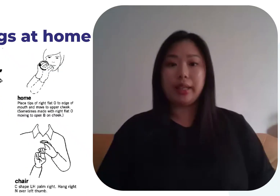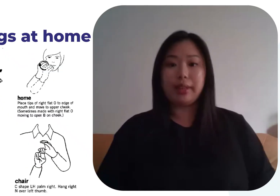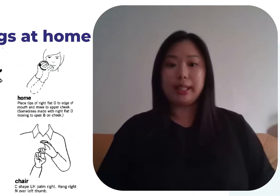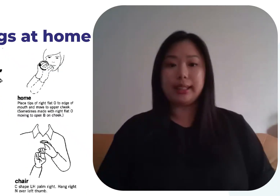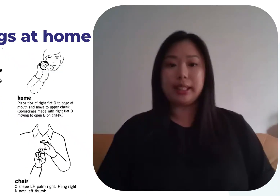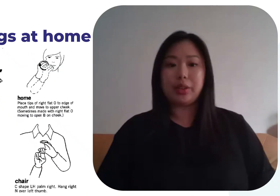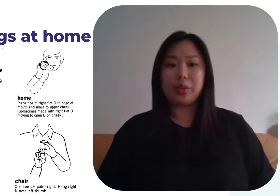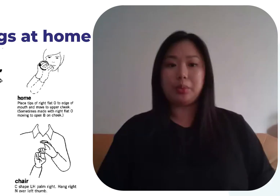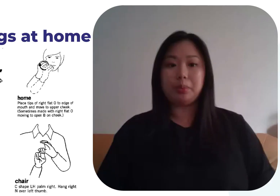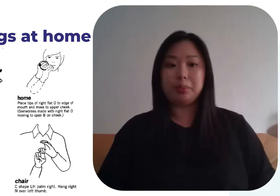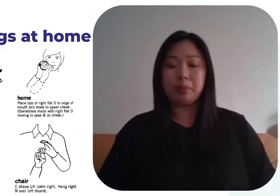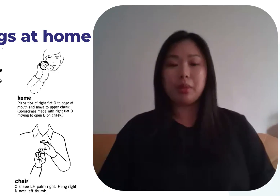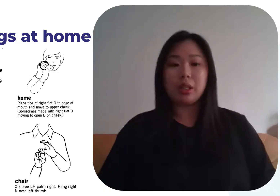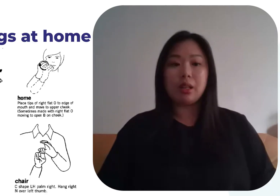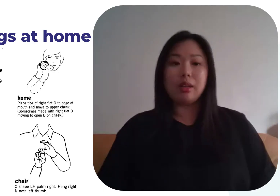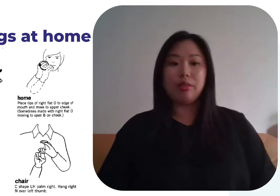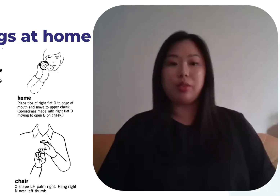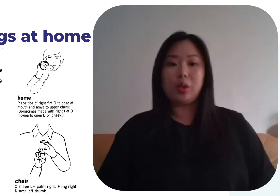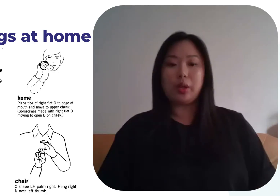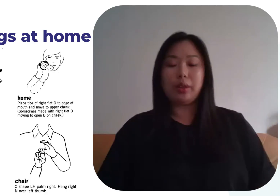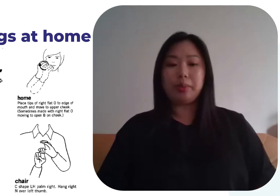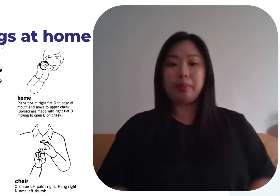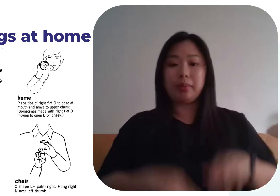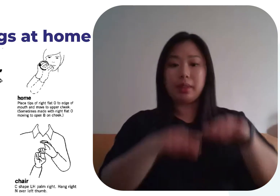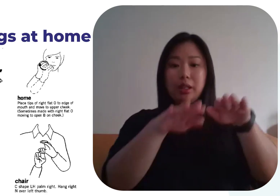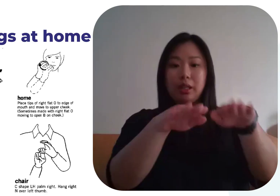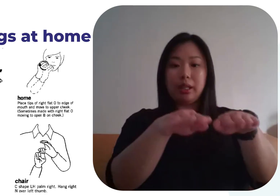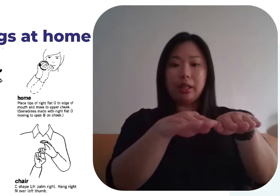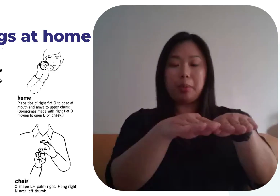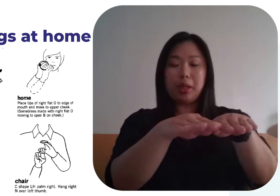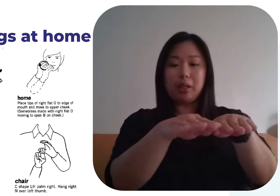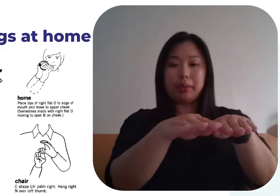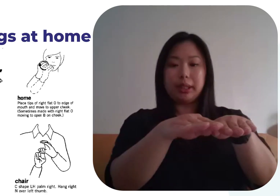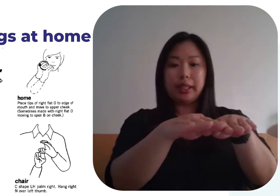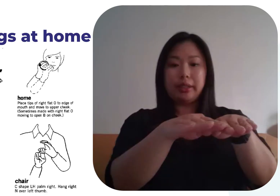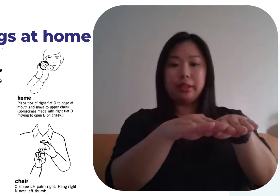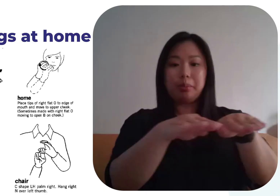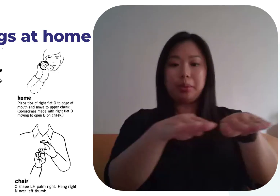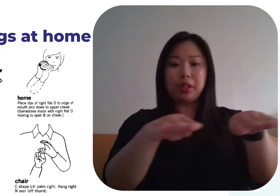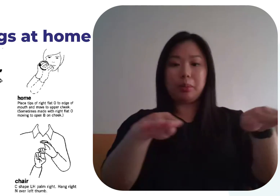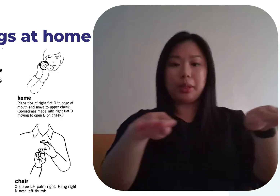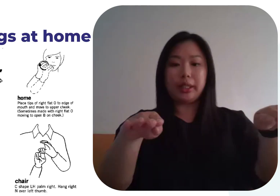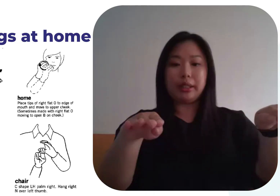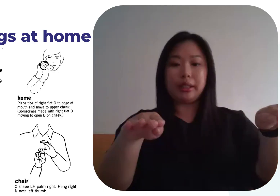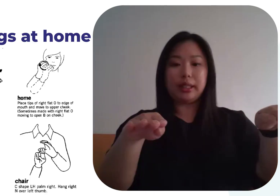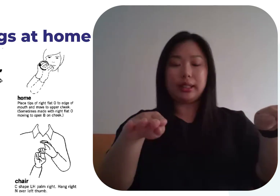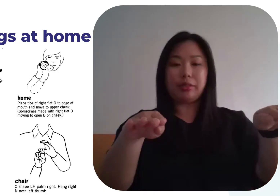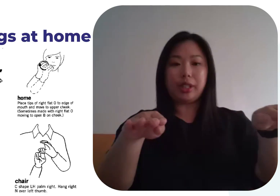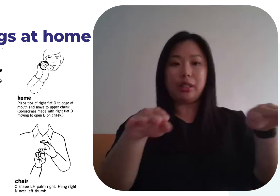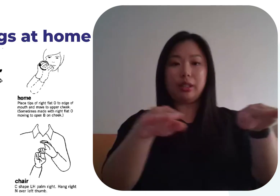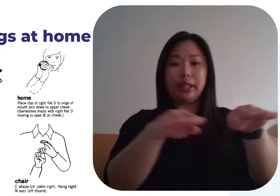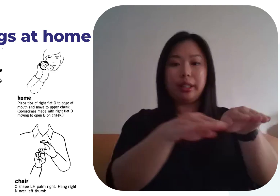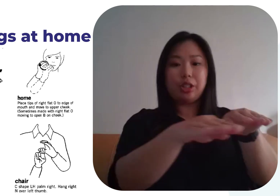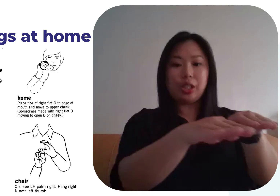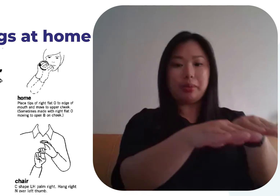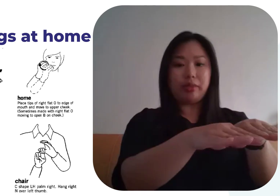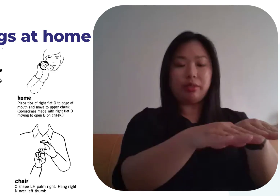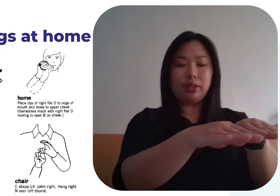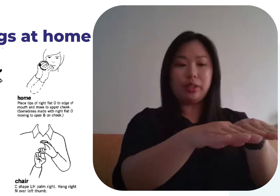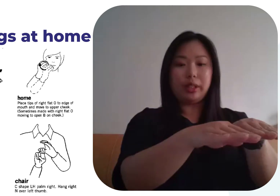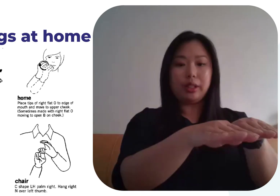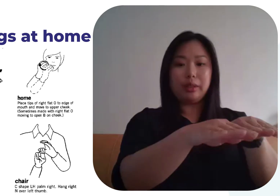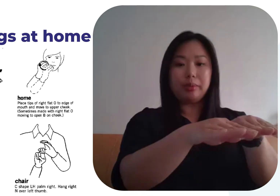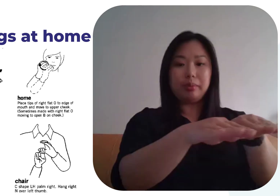Now we have things at home. Floor. Palms down and pull apart, as if you're outlining the shape